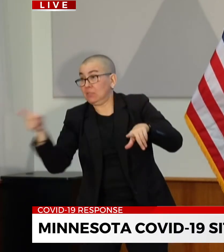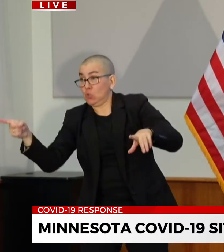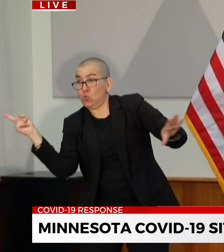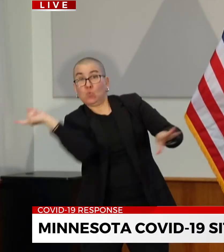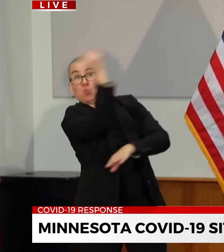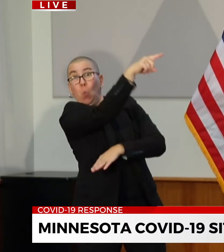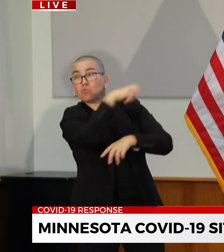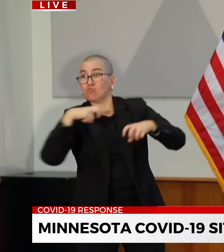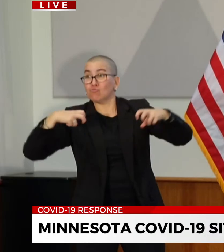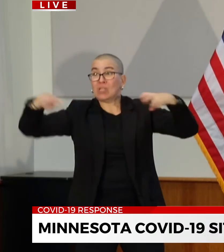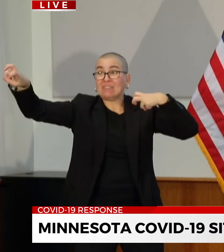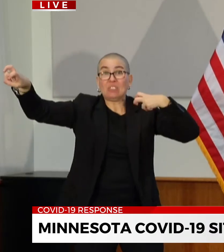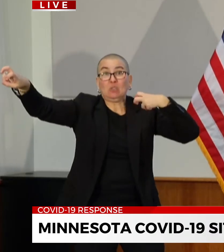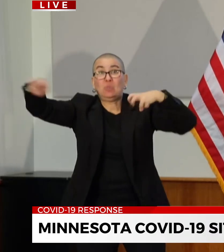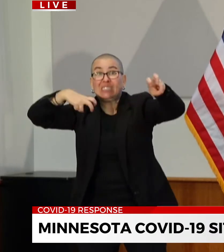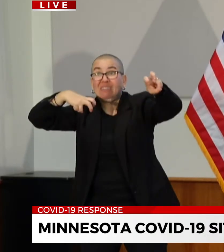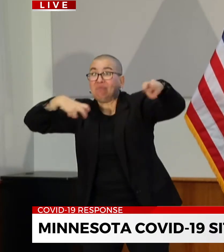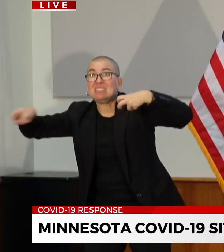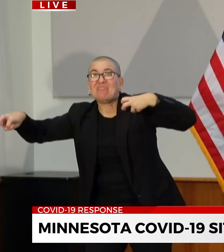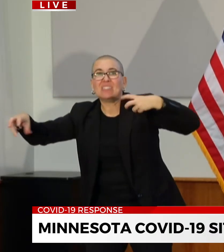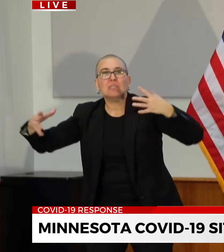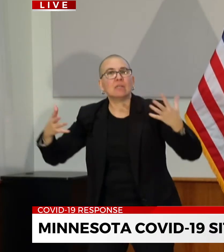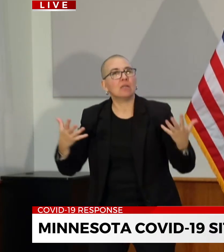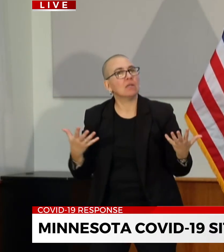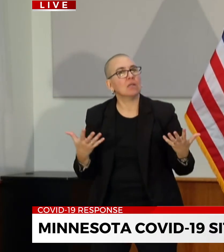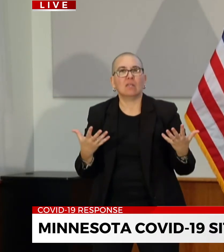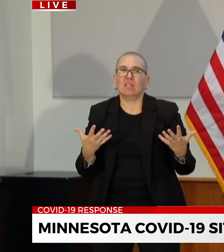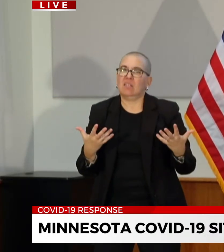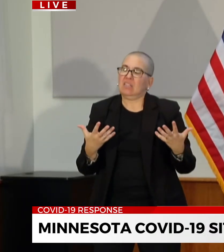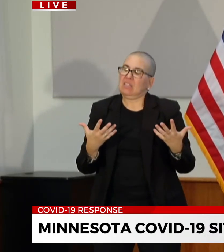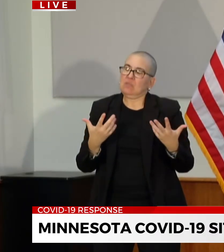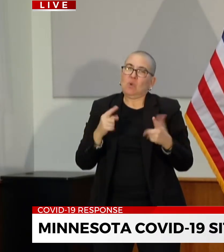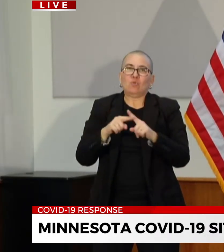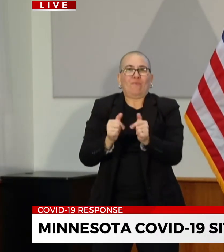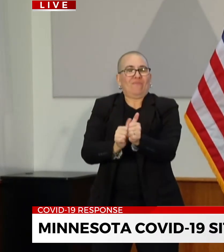all things that we want to avoid to the degree possible.